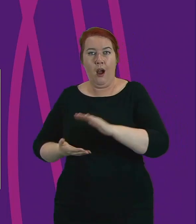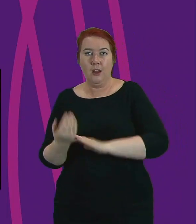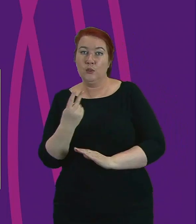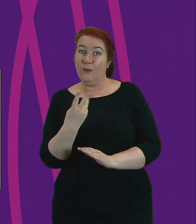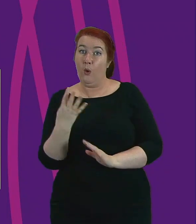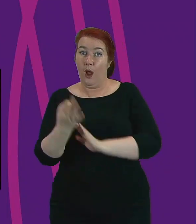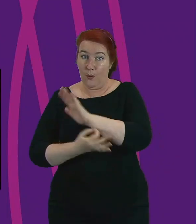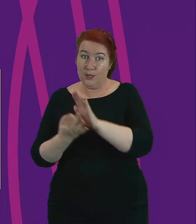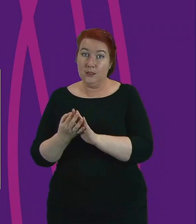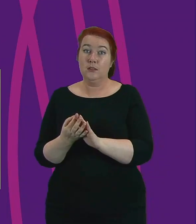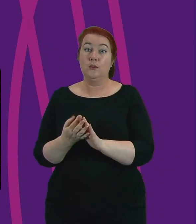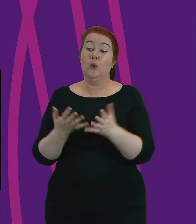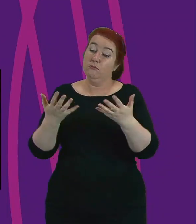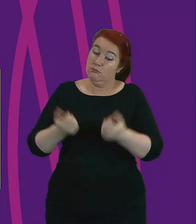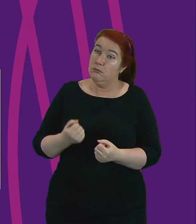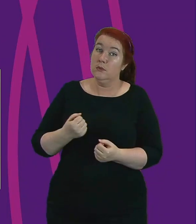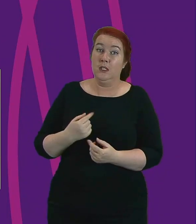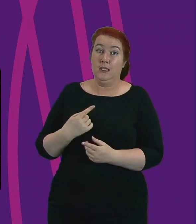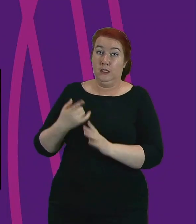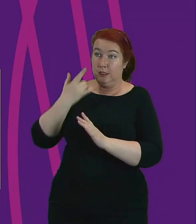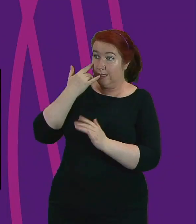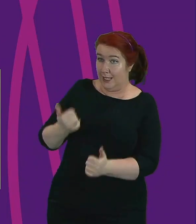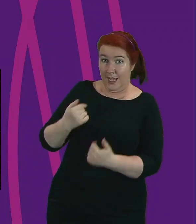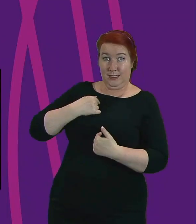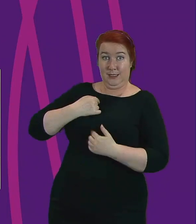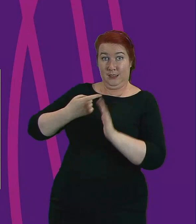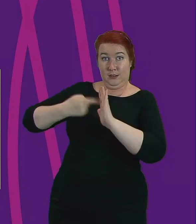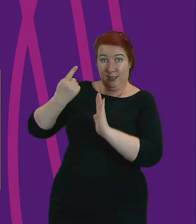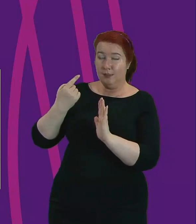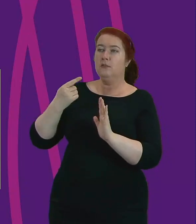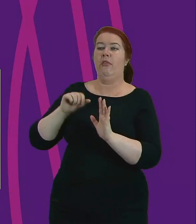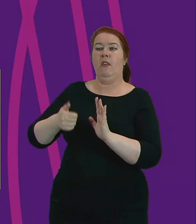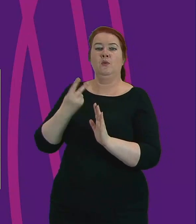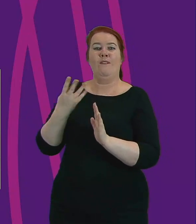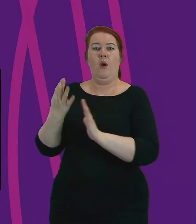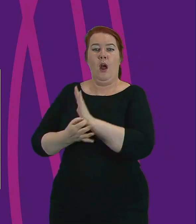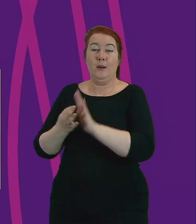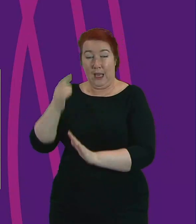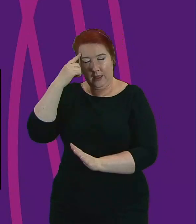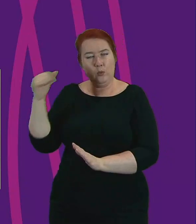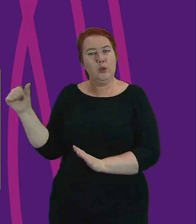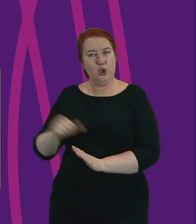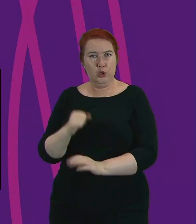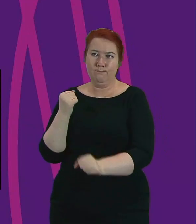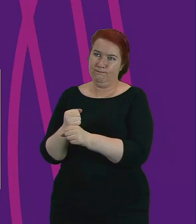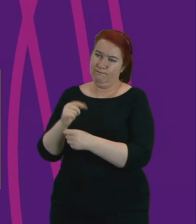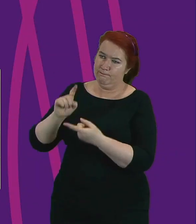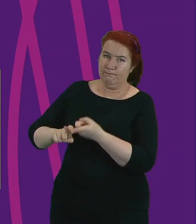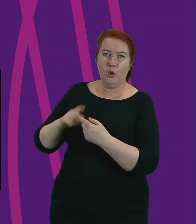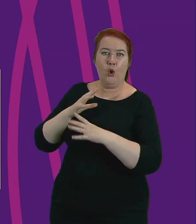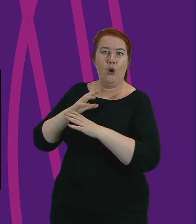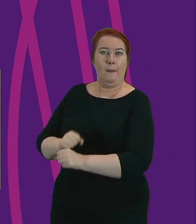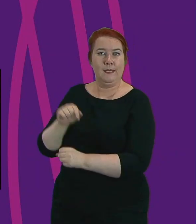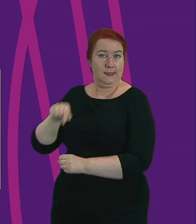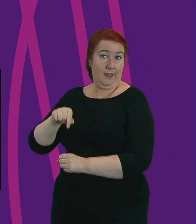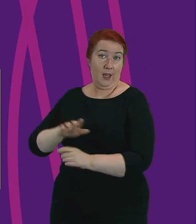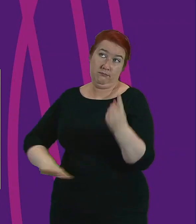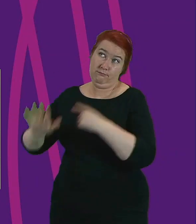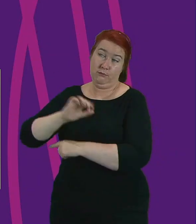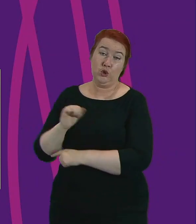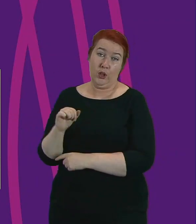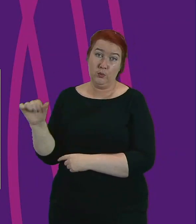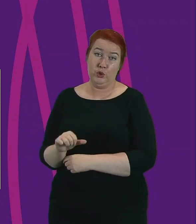get a test and then 24 hours to get the result. I think that is a guarantee that we can implement across Scotland.